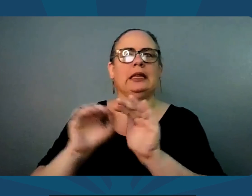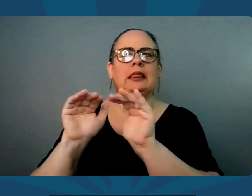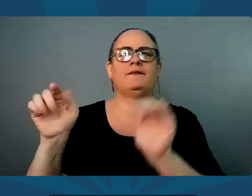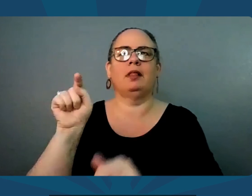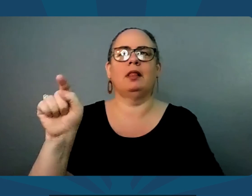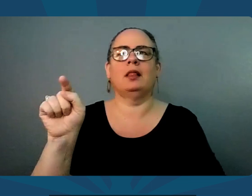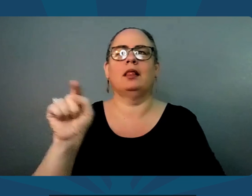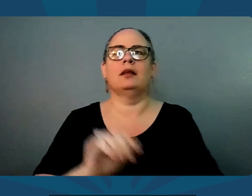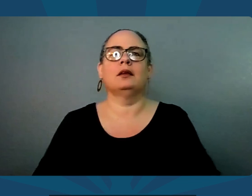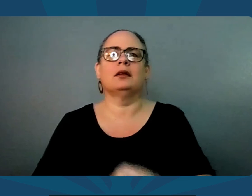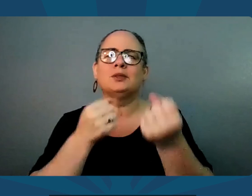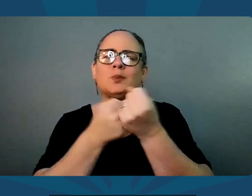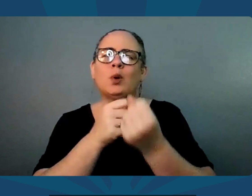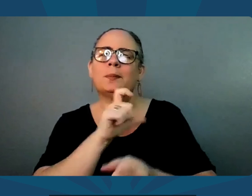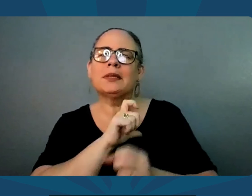reform at the state level,